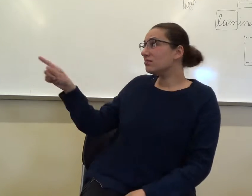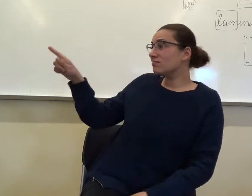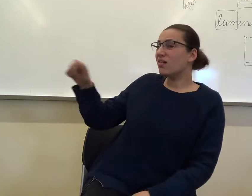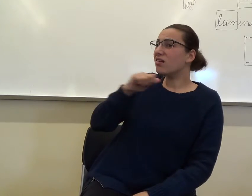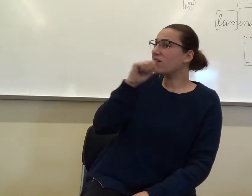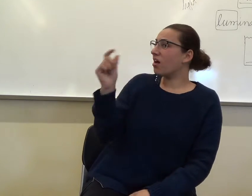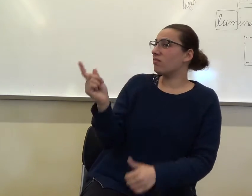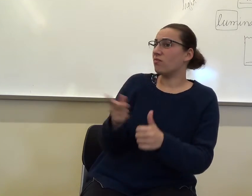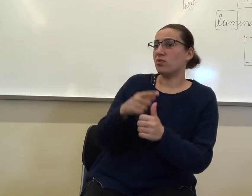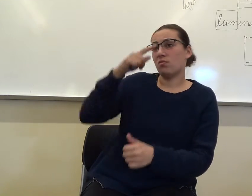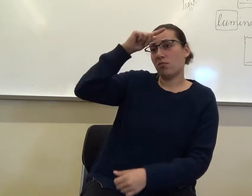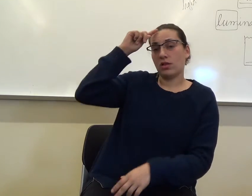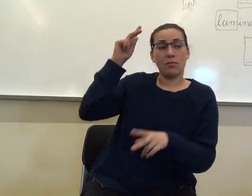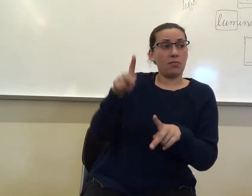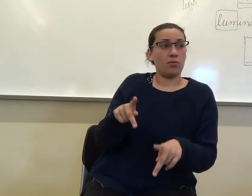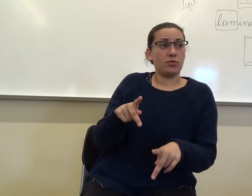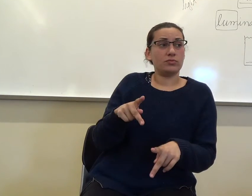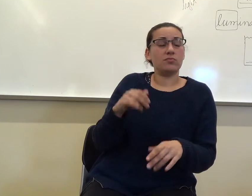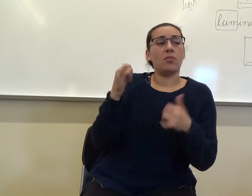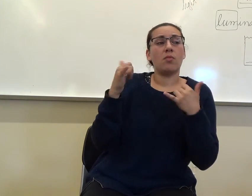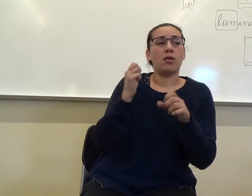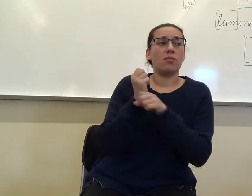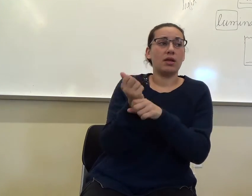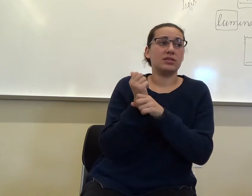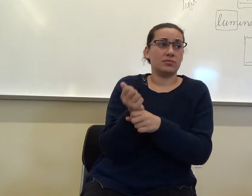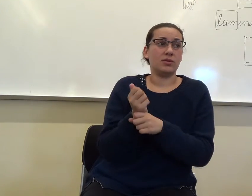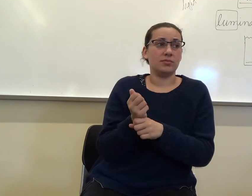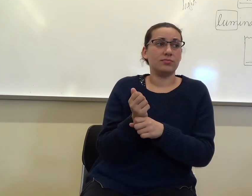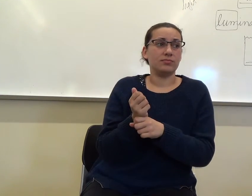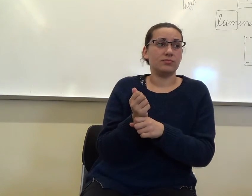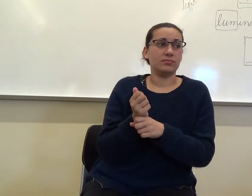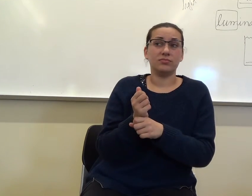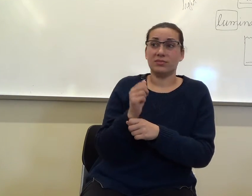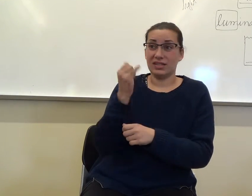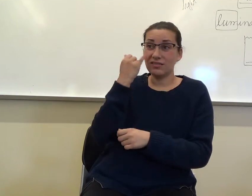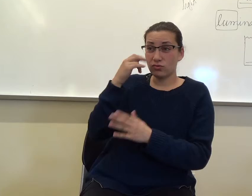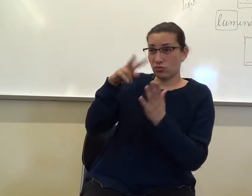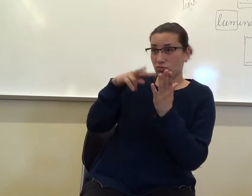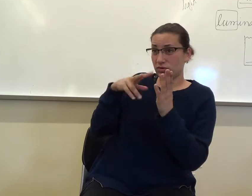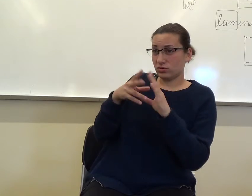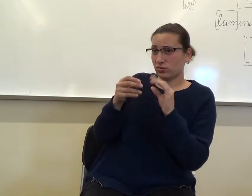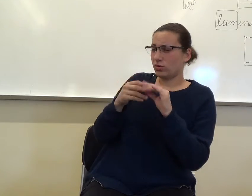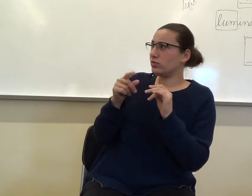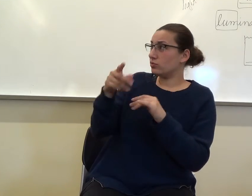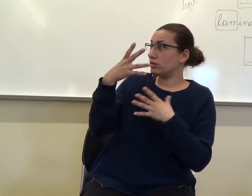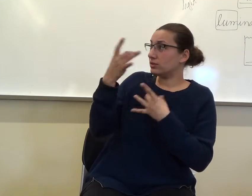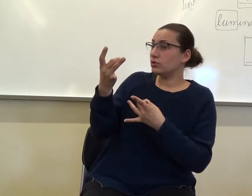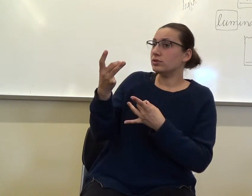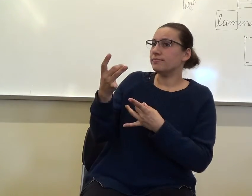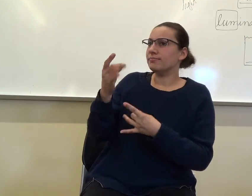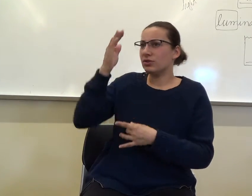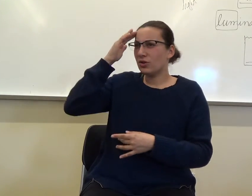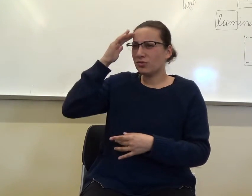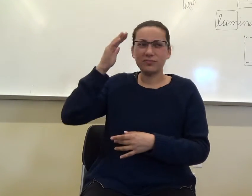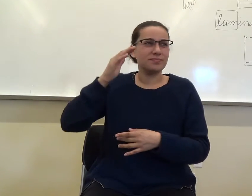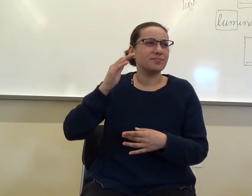but the thing was, when you read about this, if you're interested in this, there was a whole different